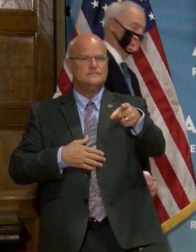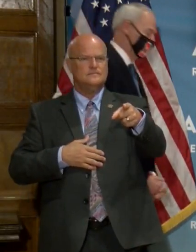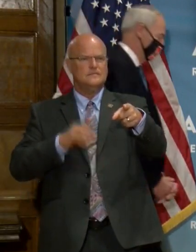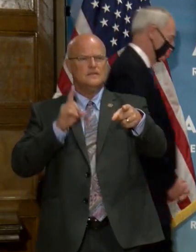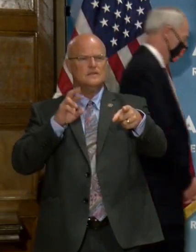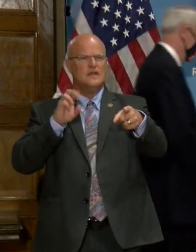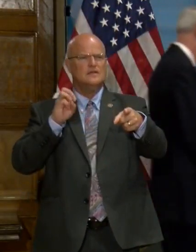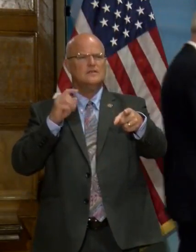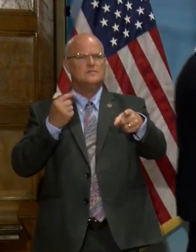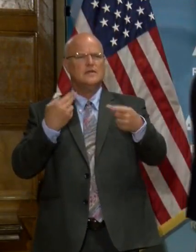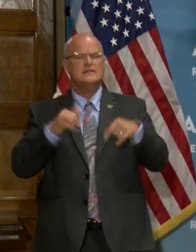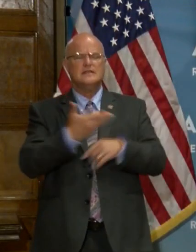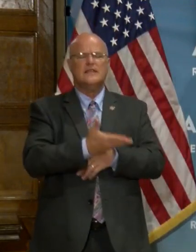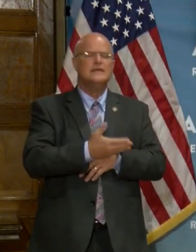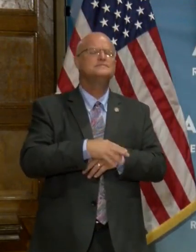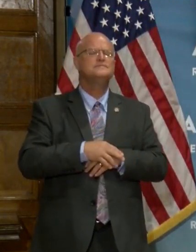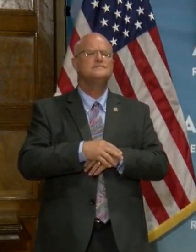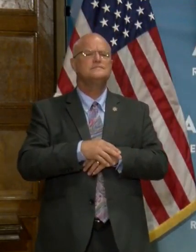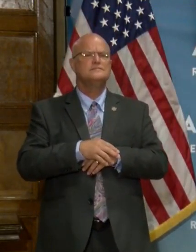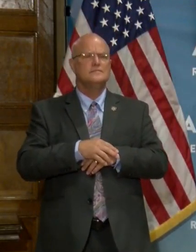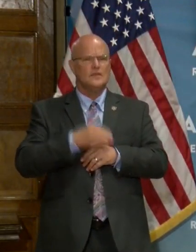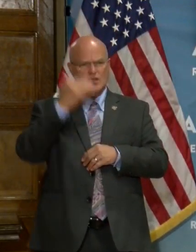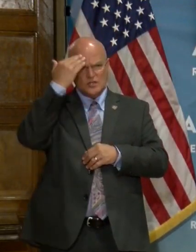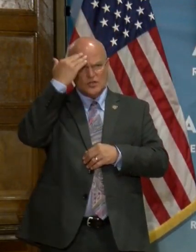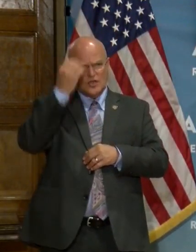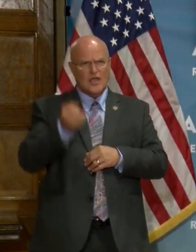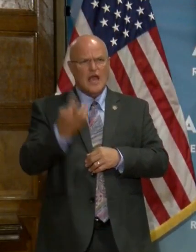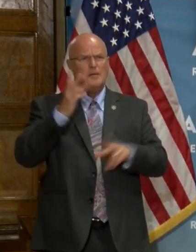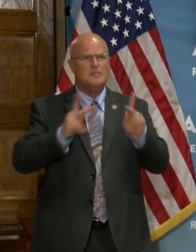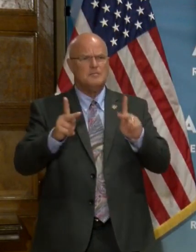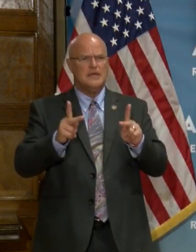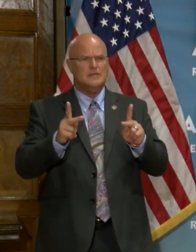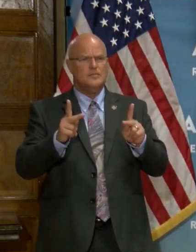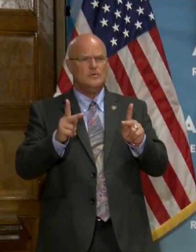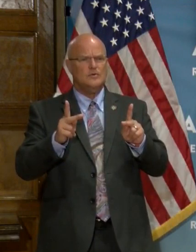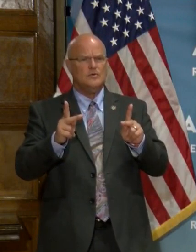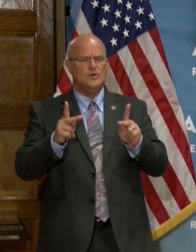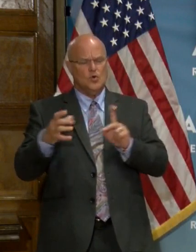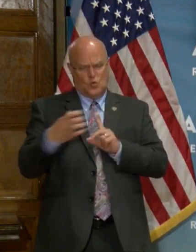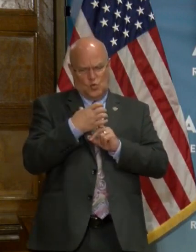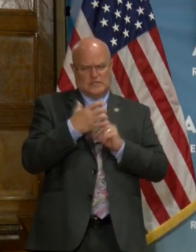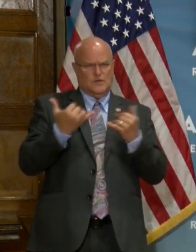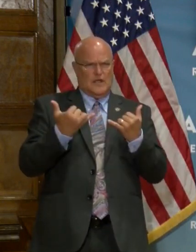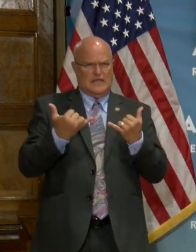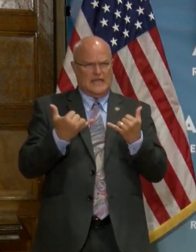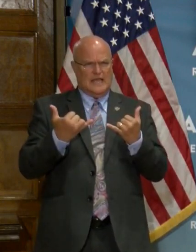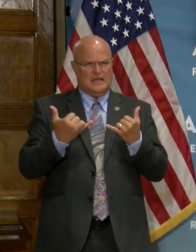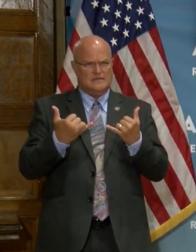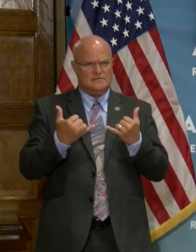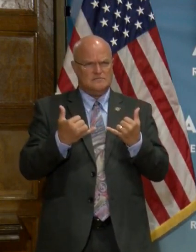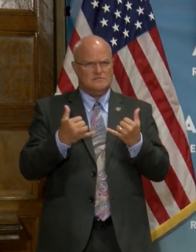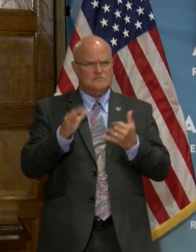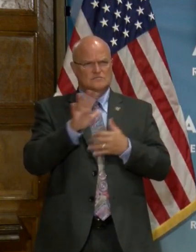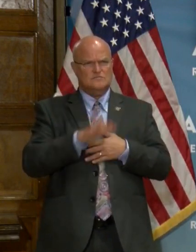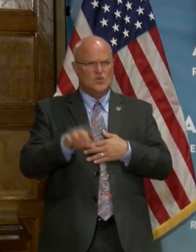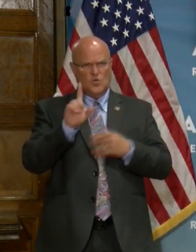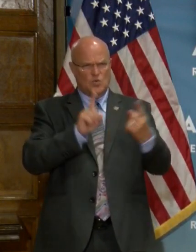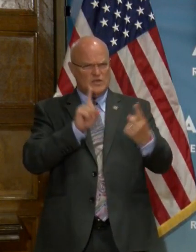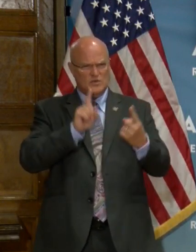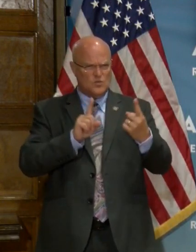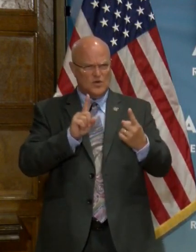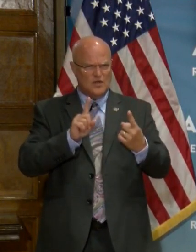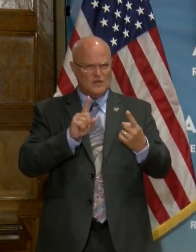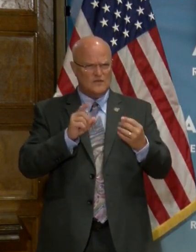Dr. Smith while he's still there? Do you know how many people we have asked to quarantine? Would it be roughly 1-to-1 for all